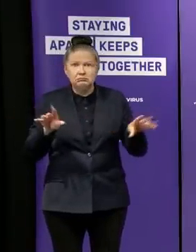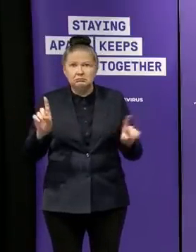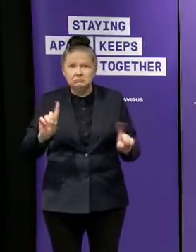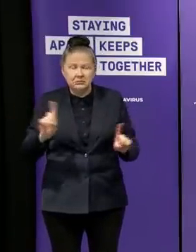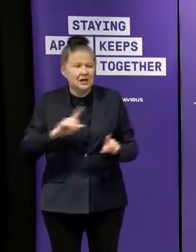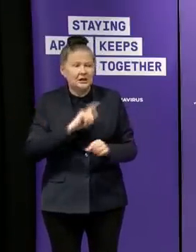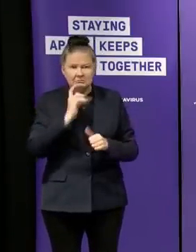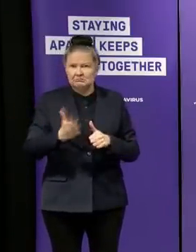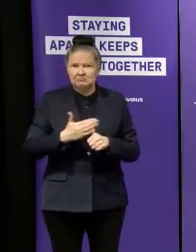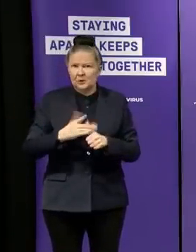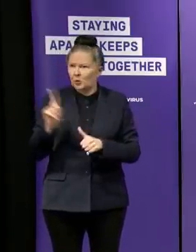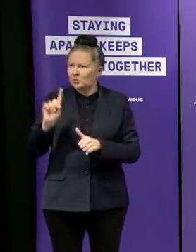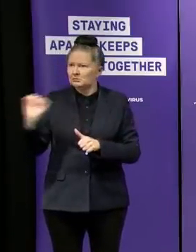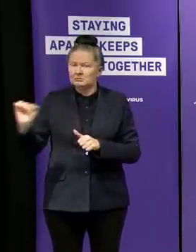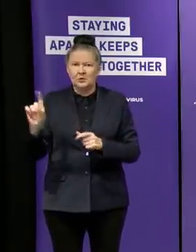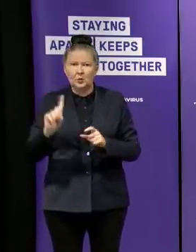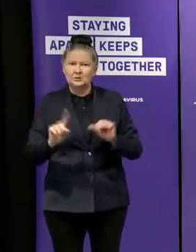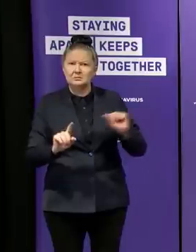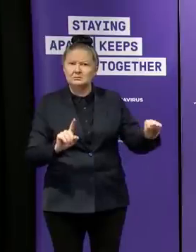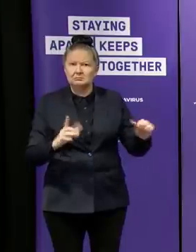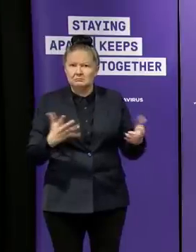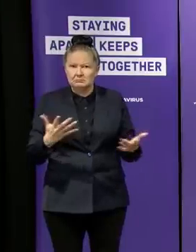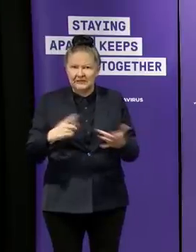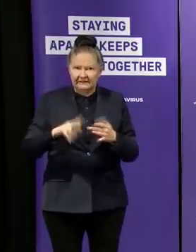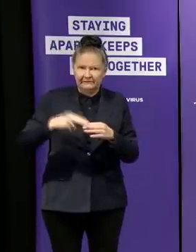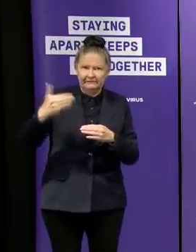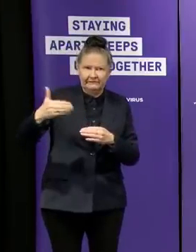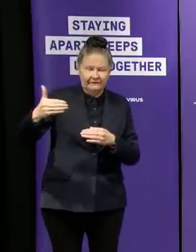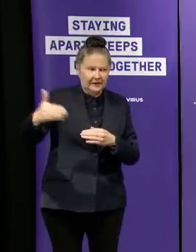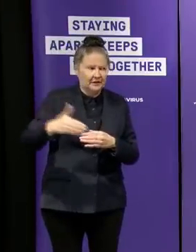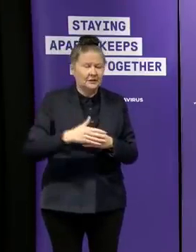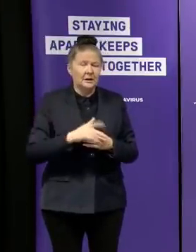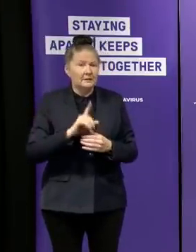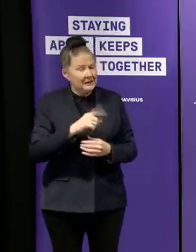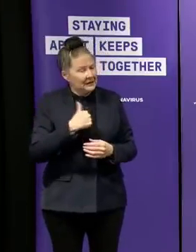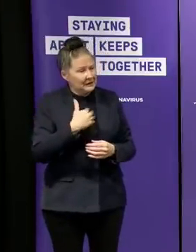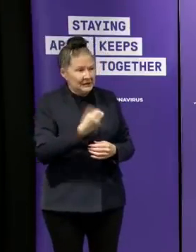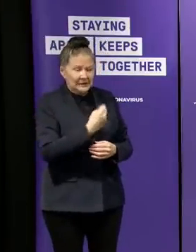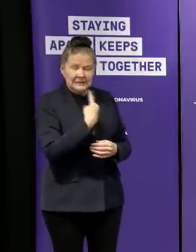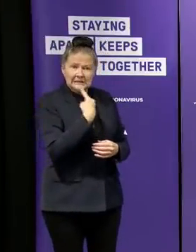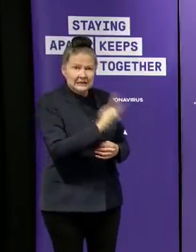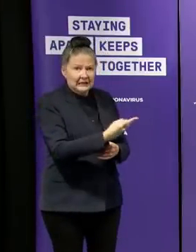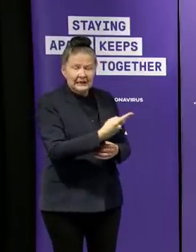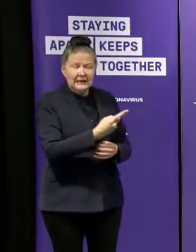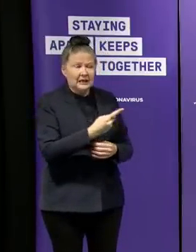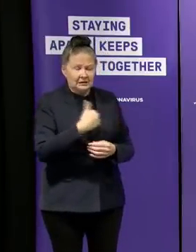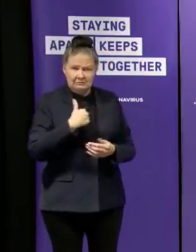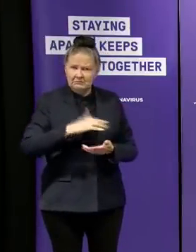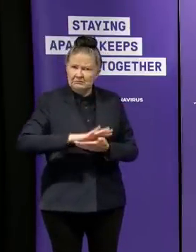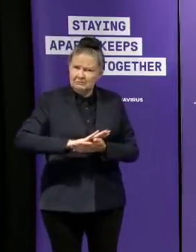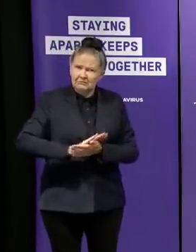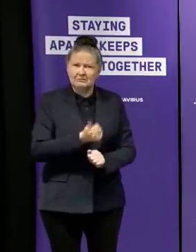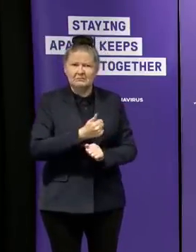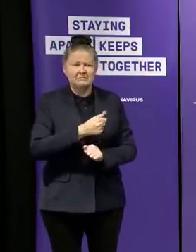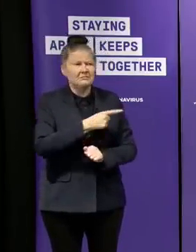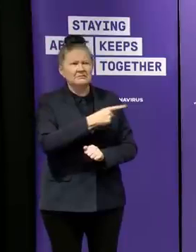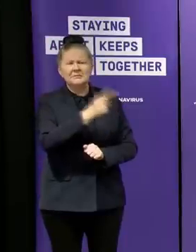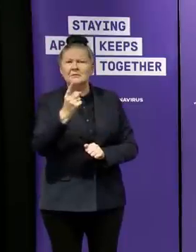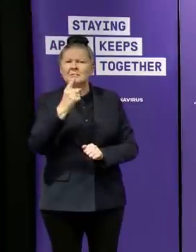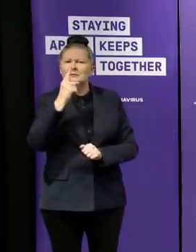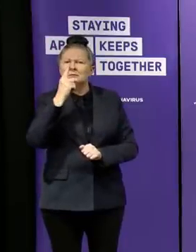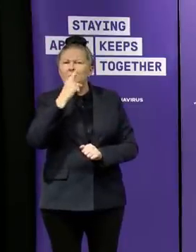basis. But I would just say to you, we're very pleased to think that meatworks have been more